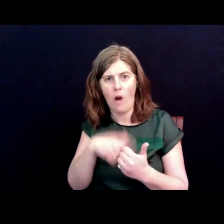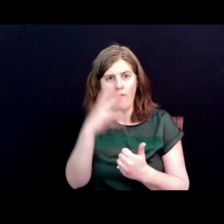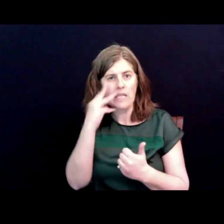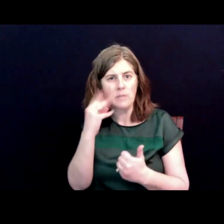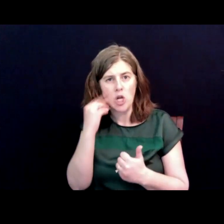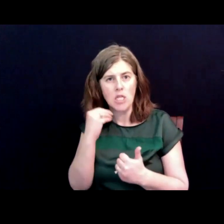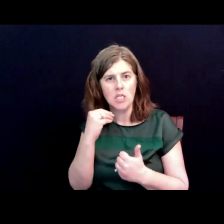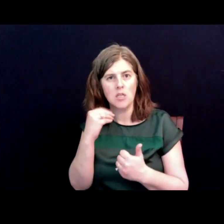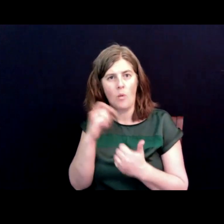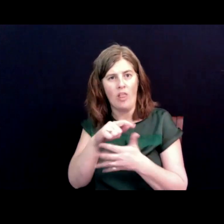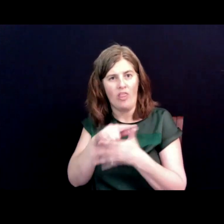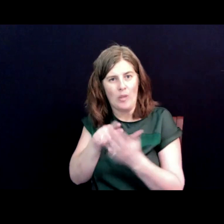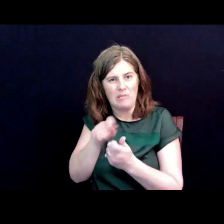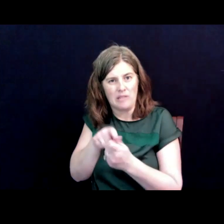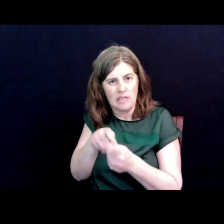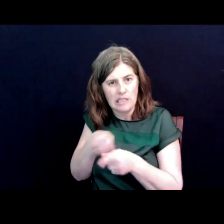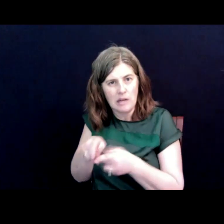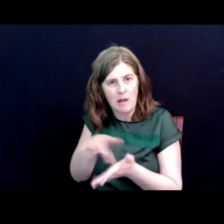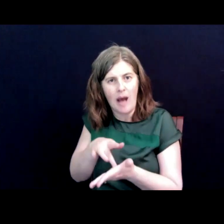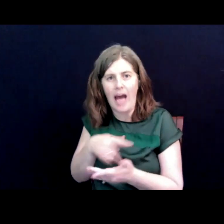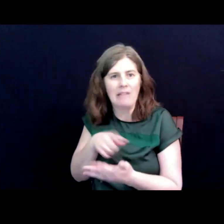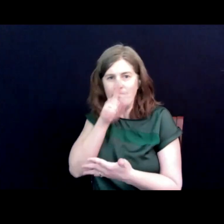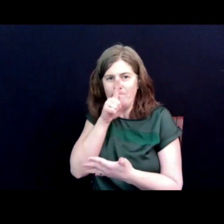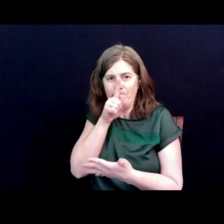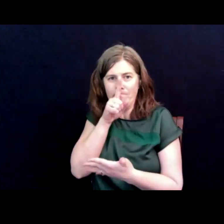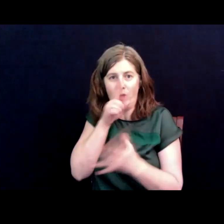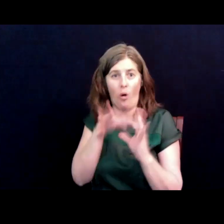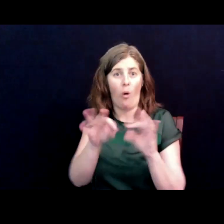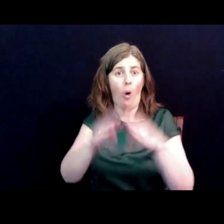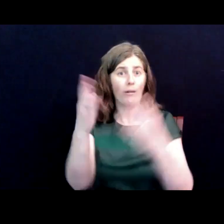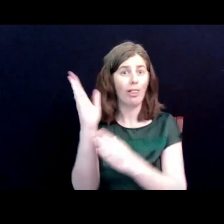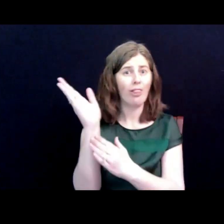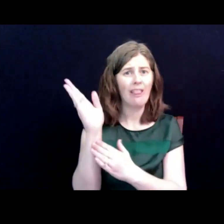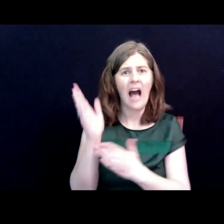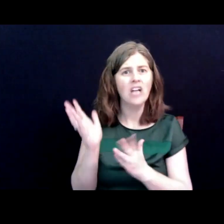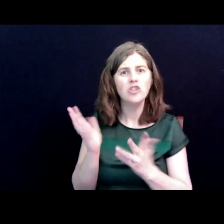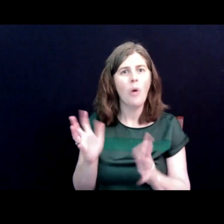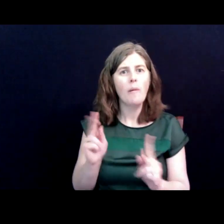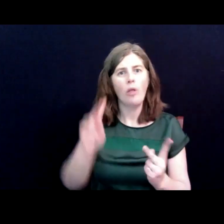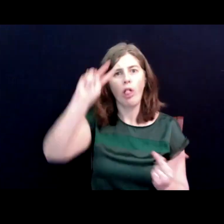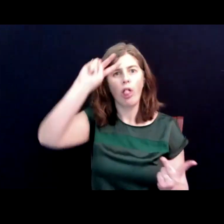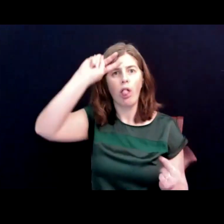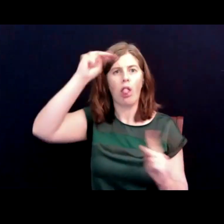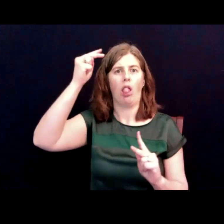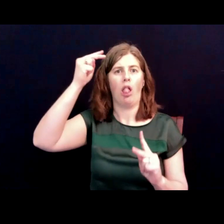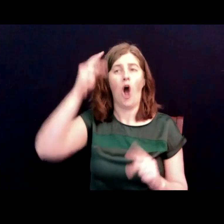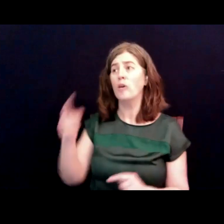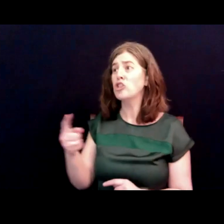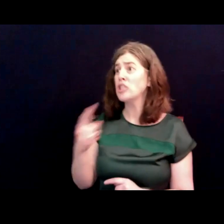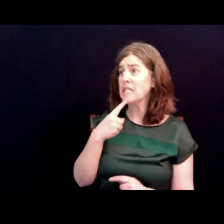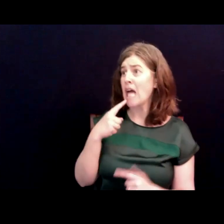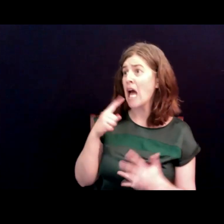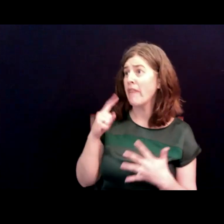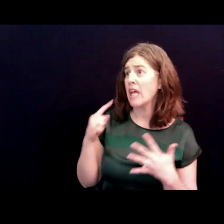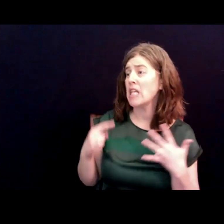experience with those medications. So I don't talk about those freely in my talks, because I don't want someone to misunderstand that, oh, she said,